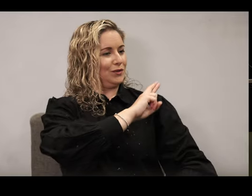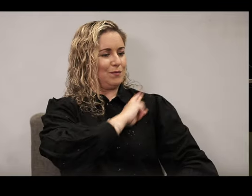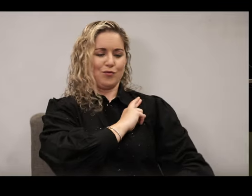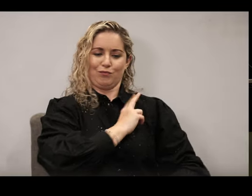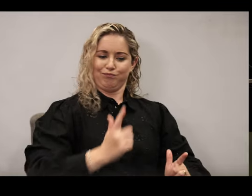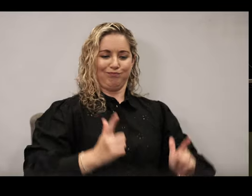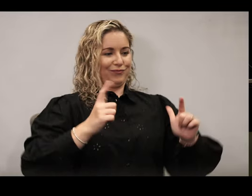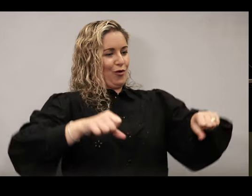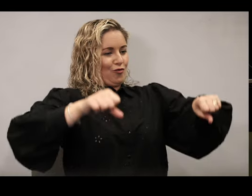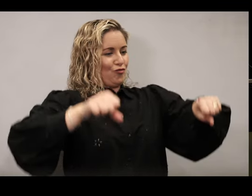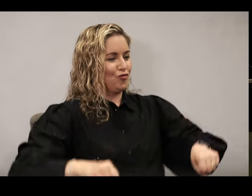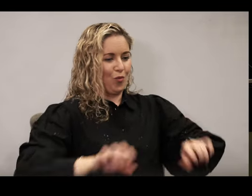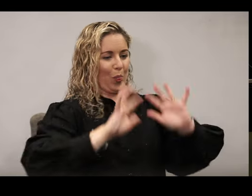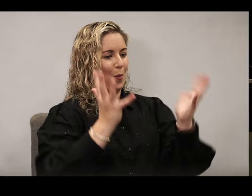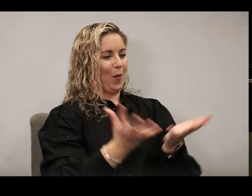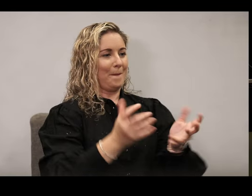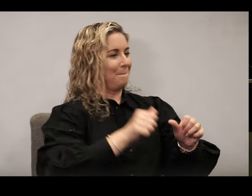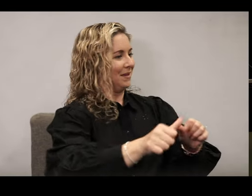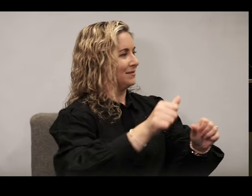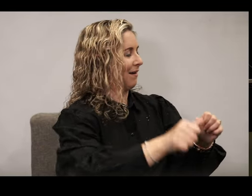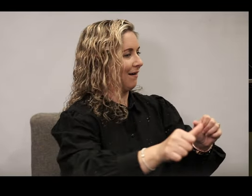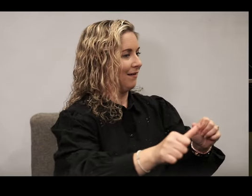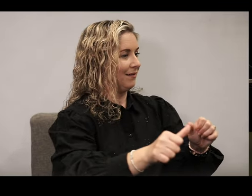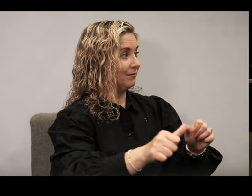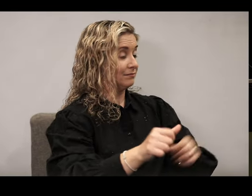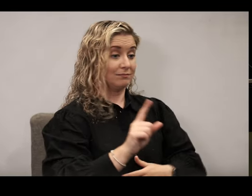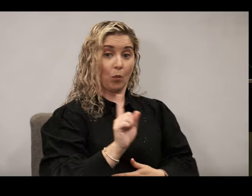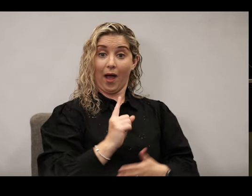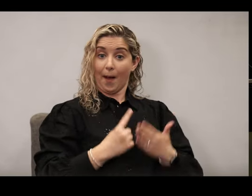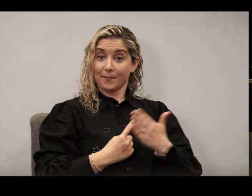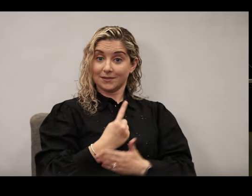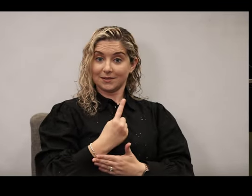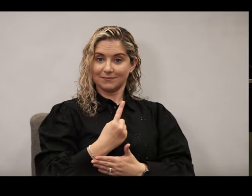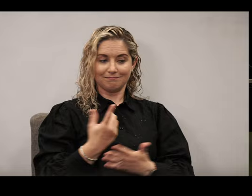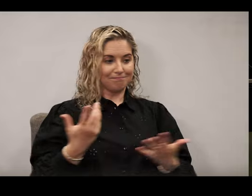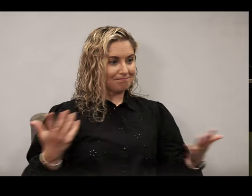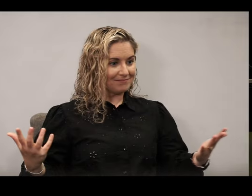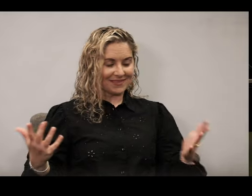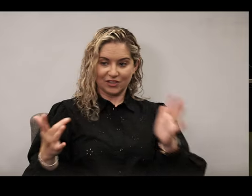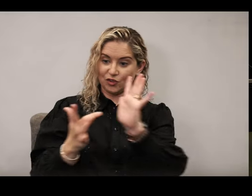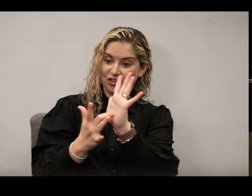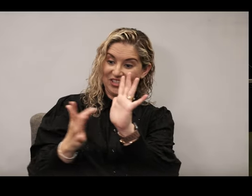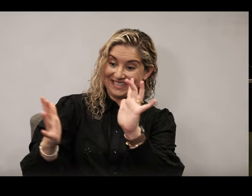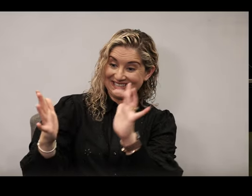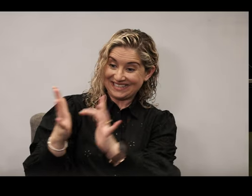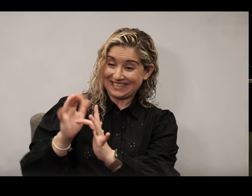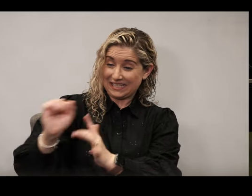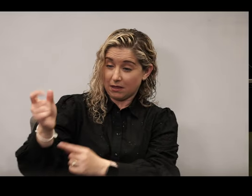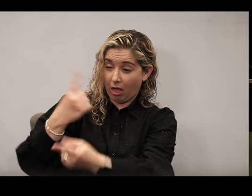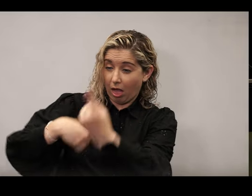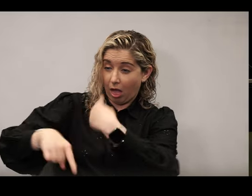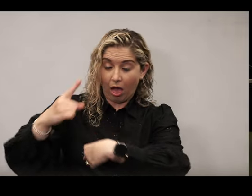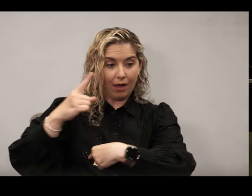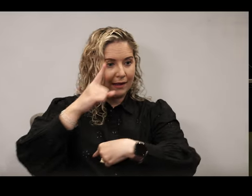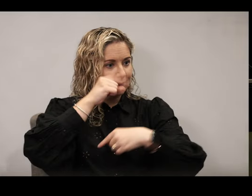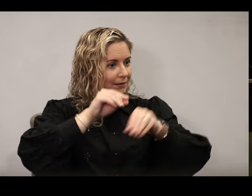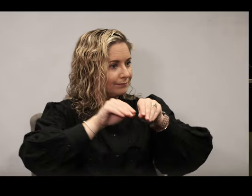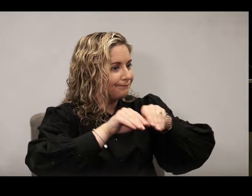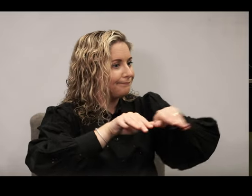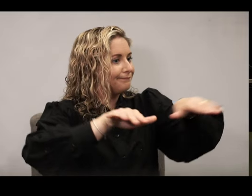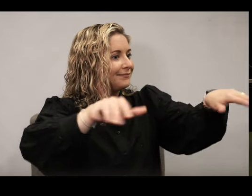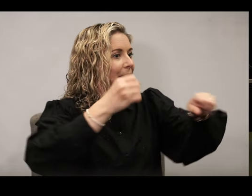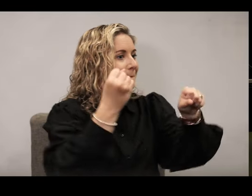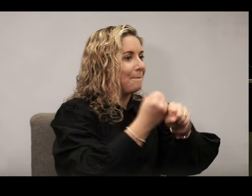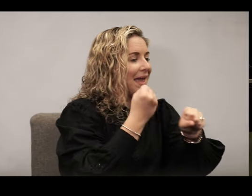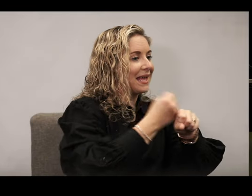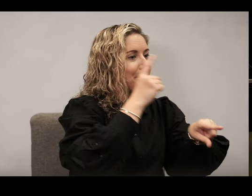Christian. The implication of this: the gospel rehumanizes people to display God's glory. As we